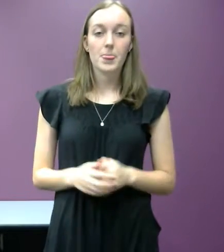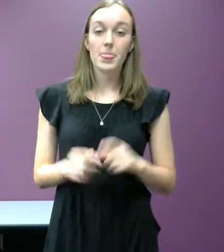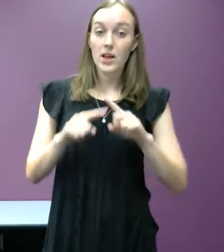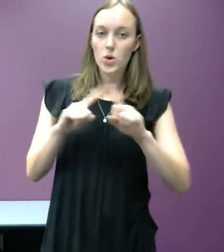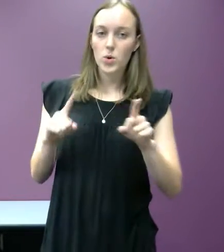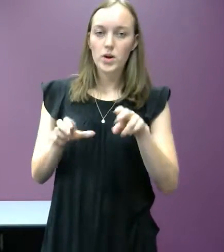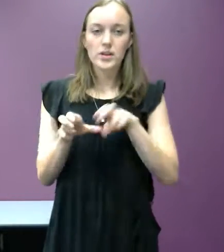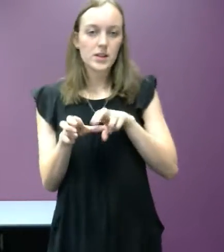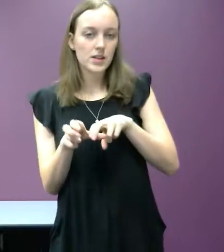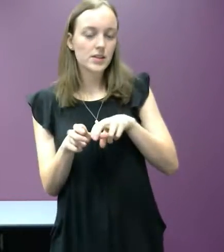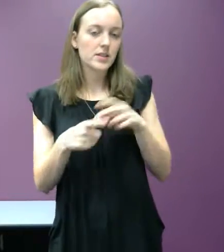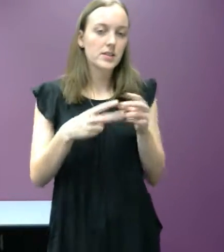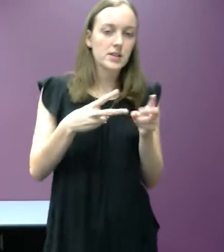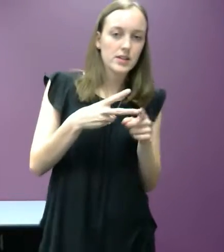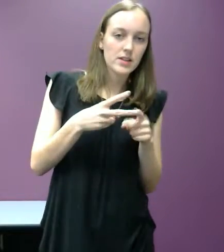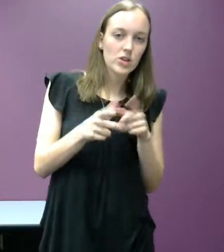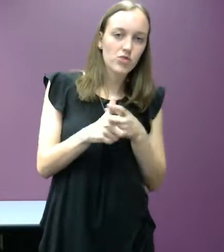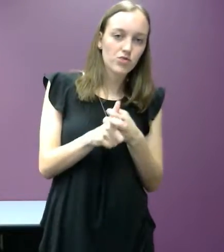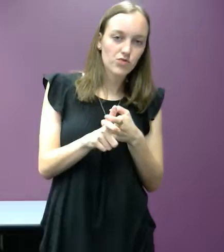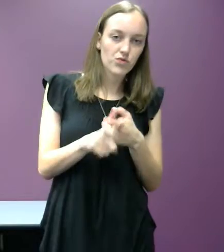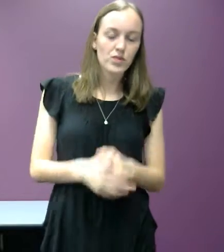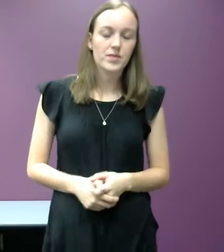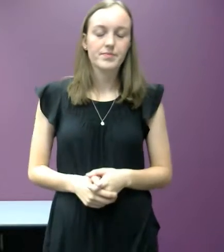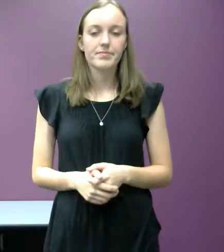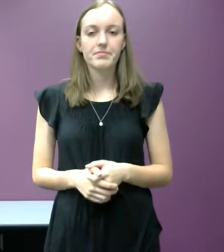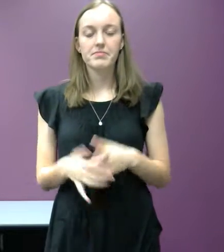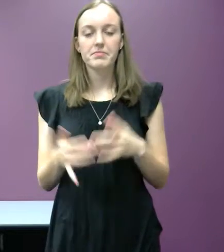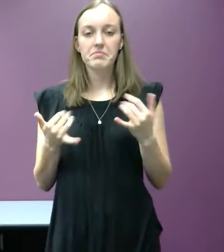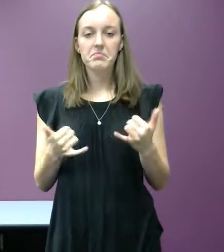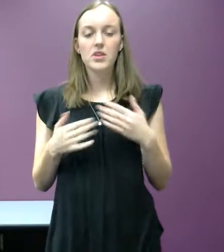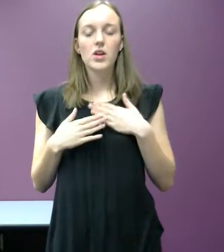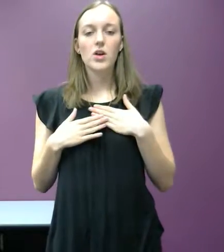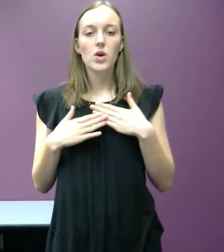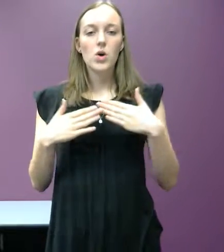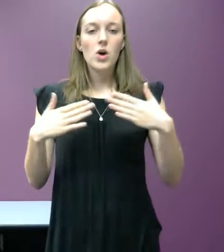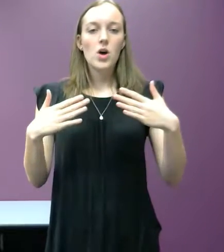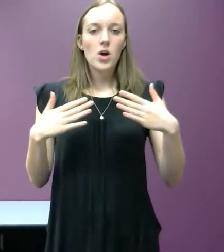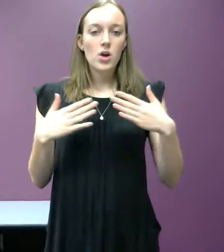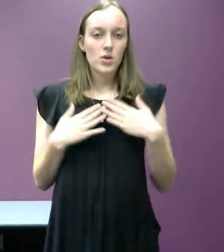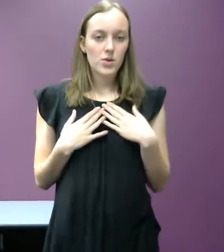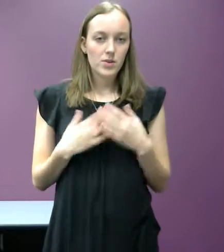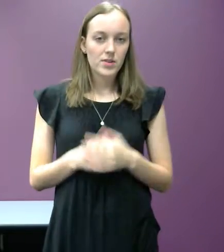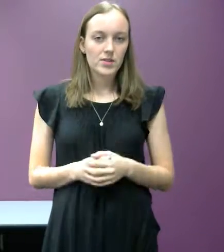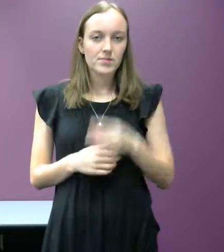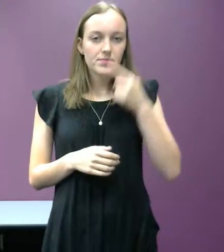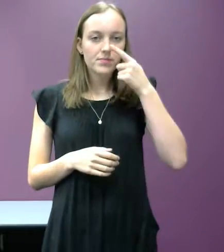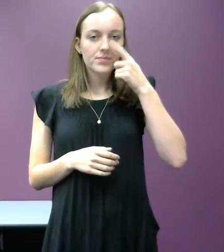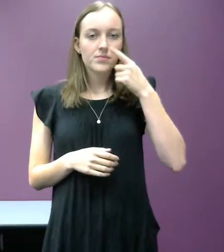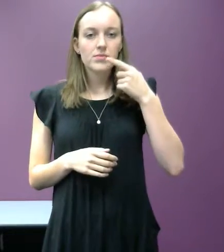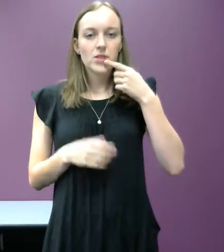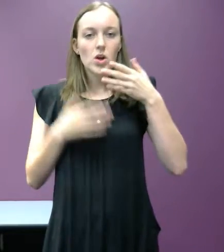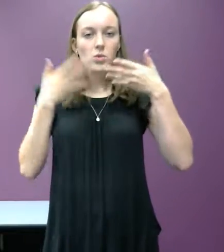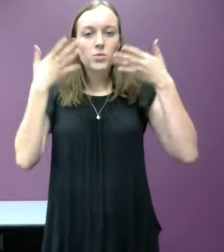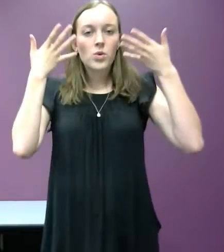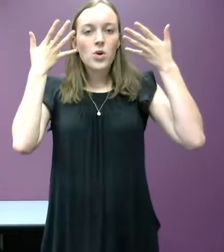things. As we're here and we're just breathing in our nose and our mouth, we breathe in our